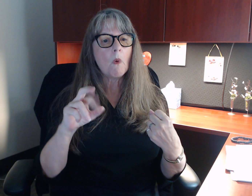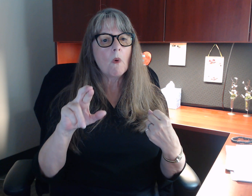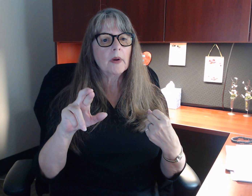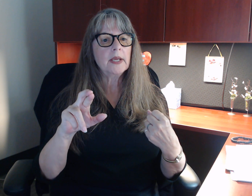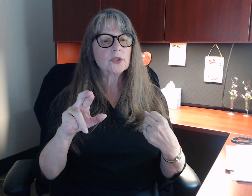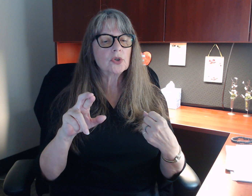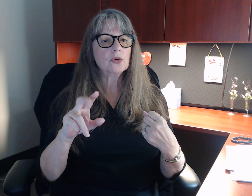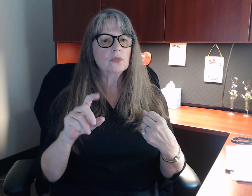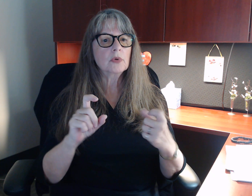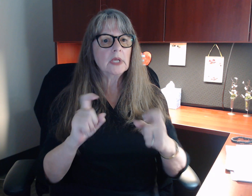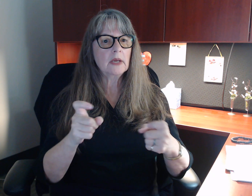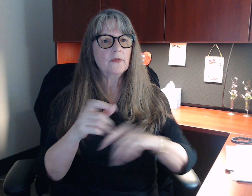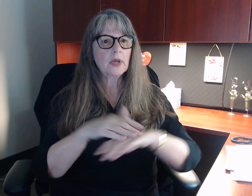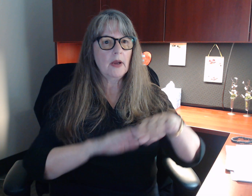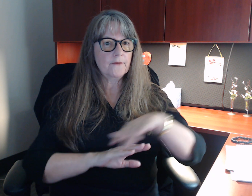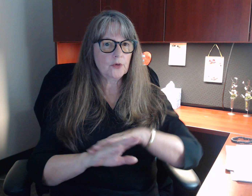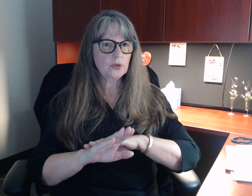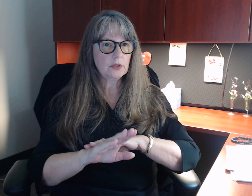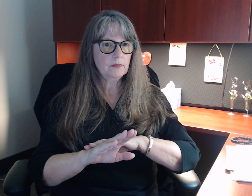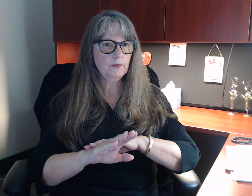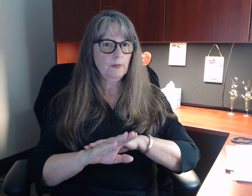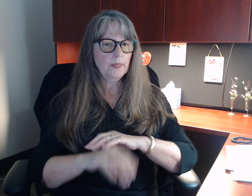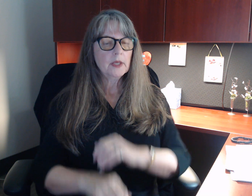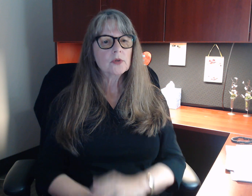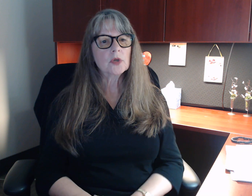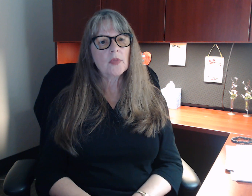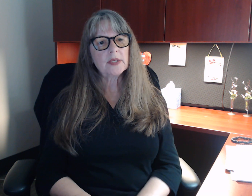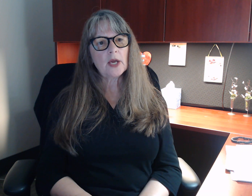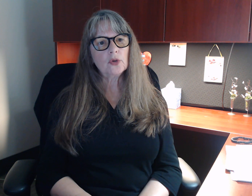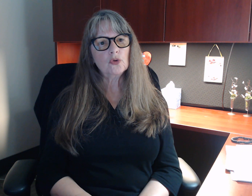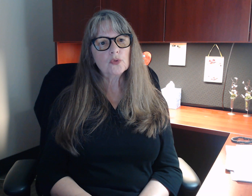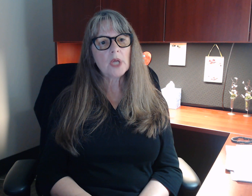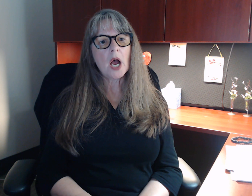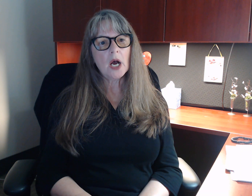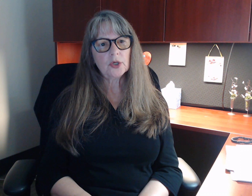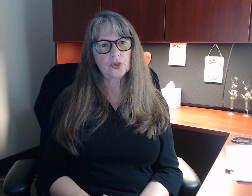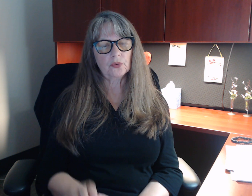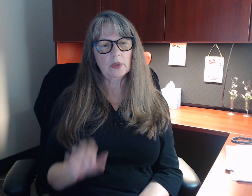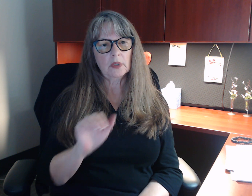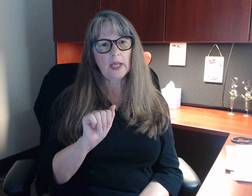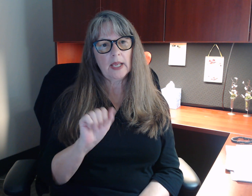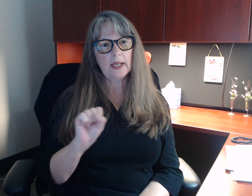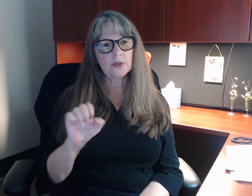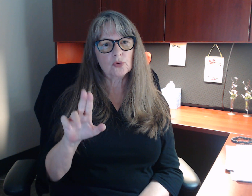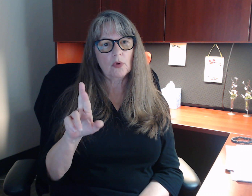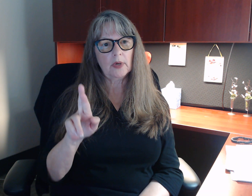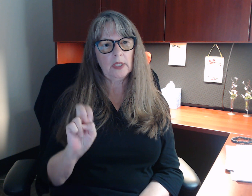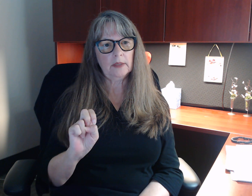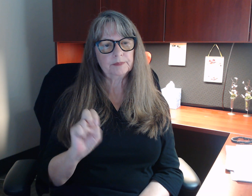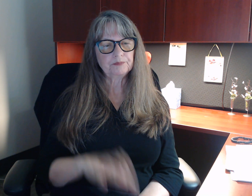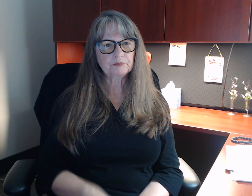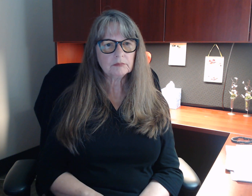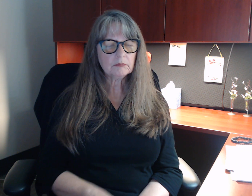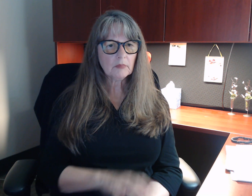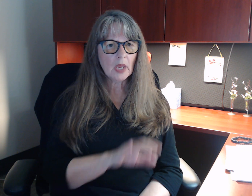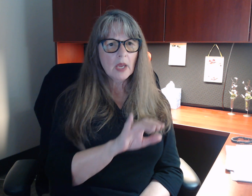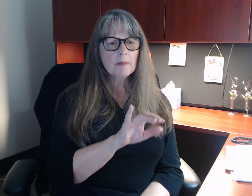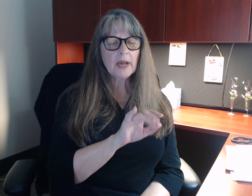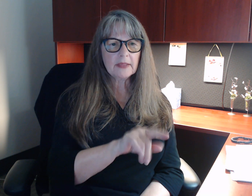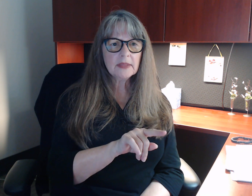or it's to give comfort. So that's how you use assure, A-S-U-R-E. But I think